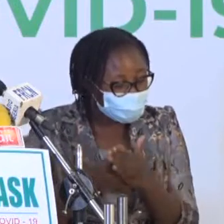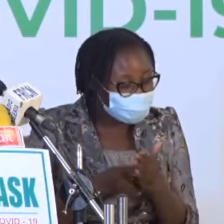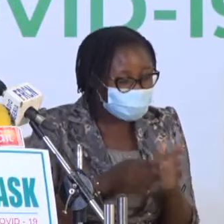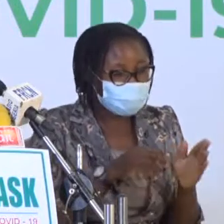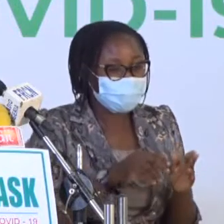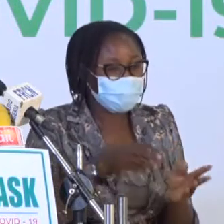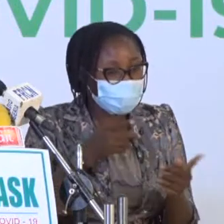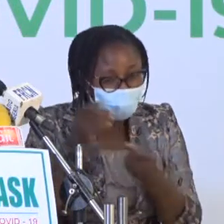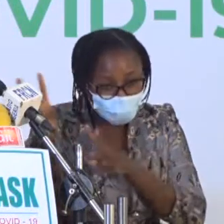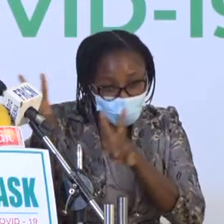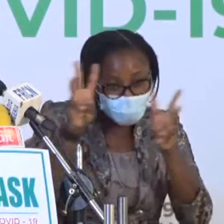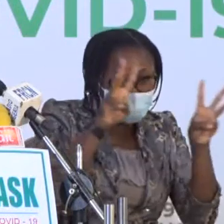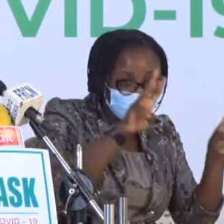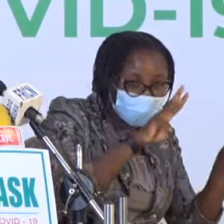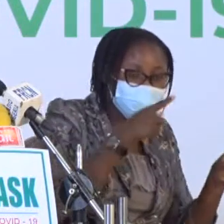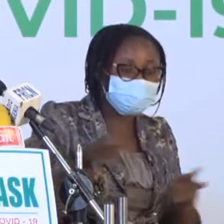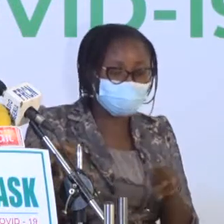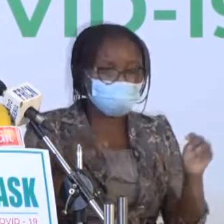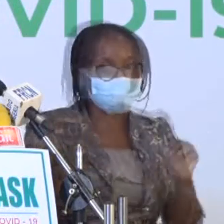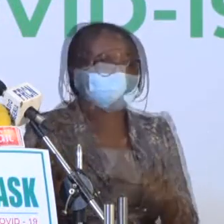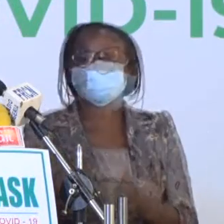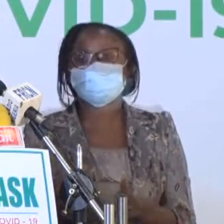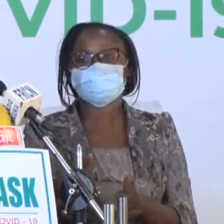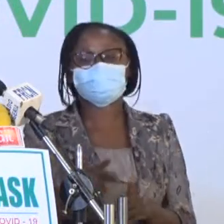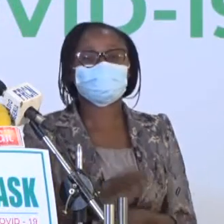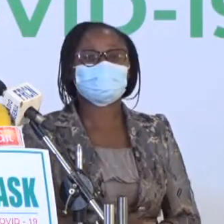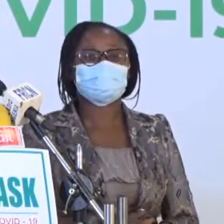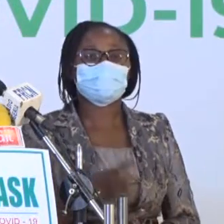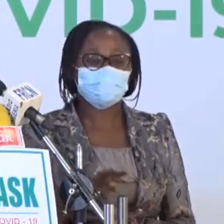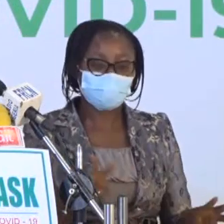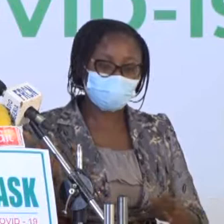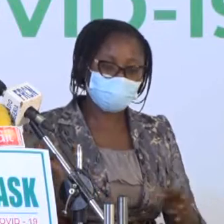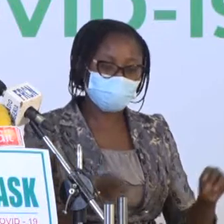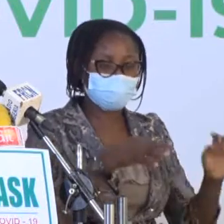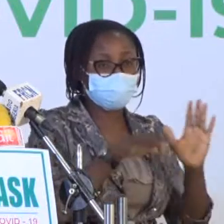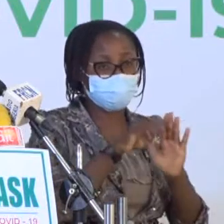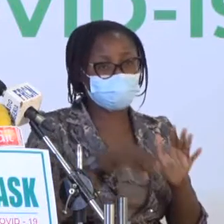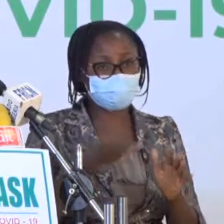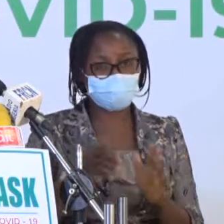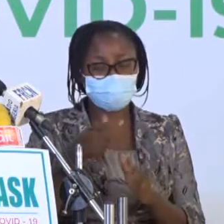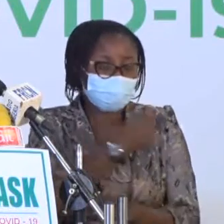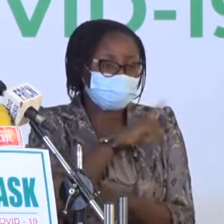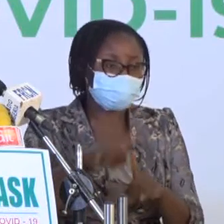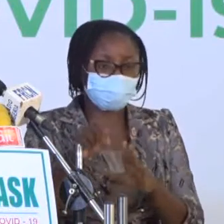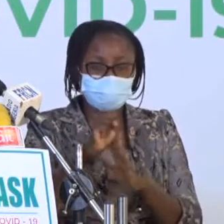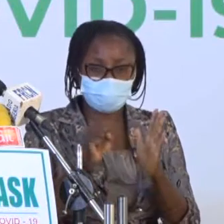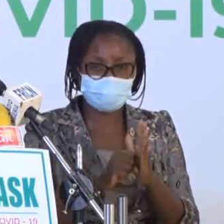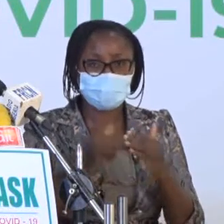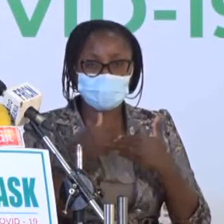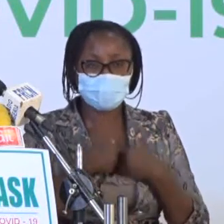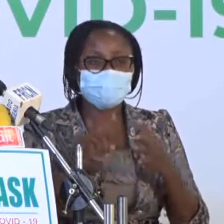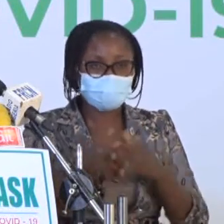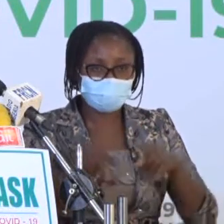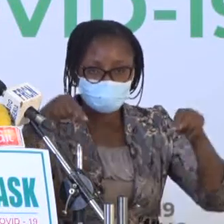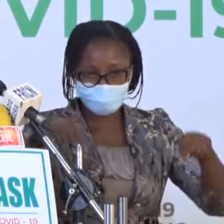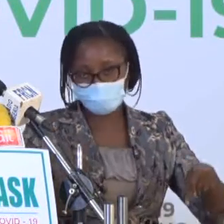first responders to patients. The movement of the vaccines to the states has commenced